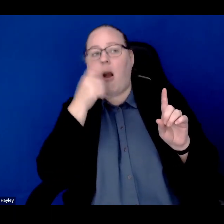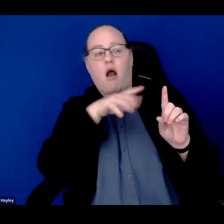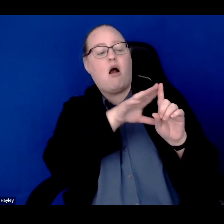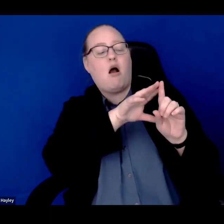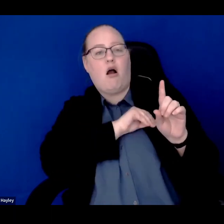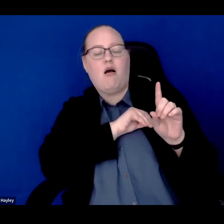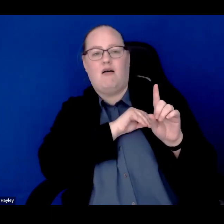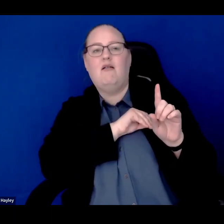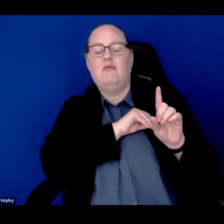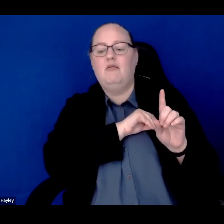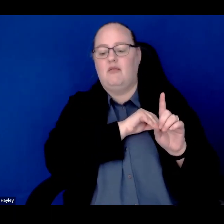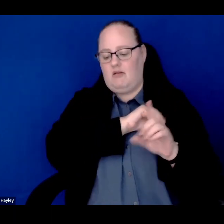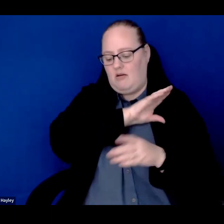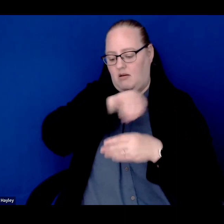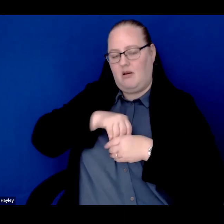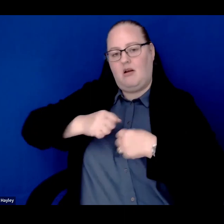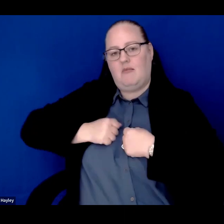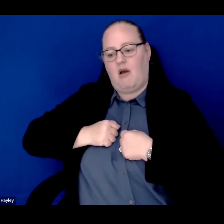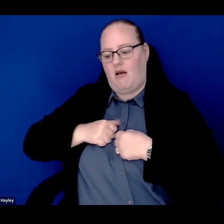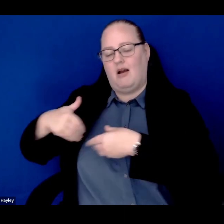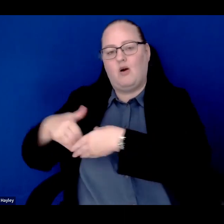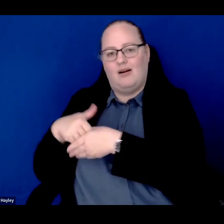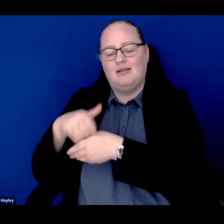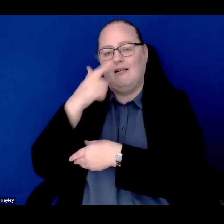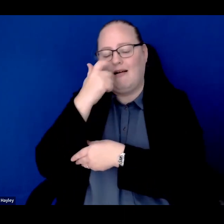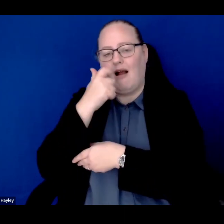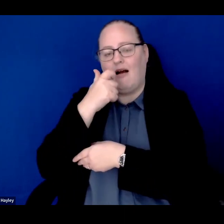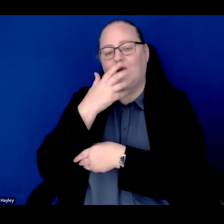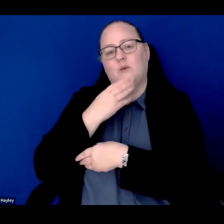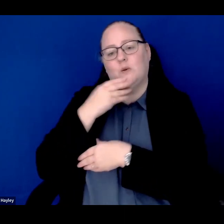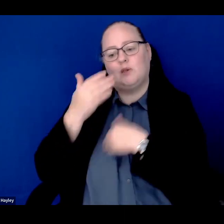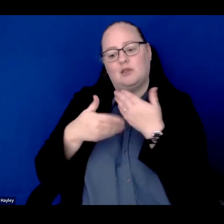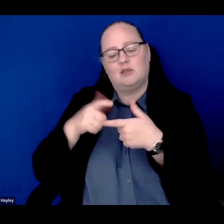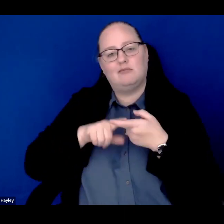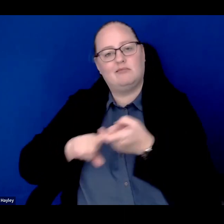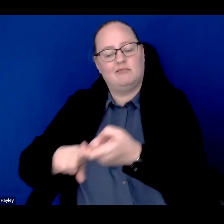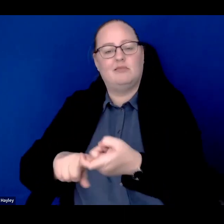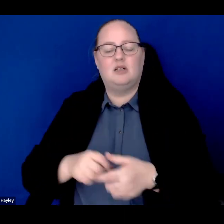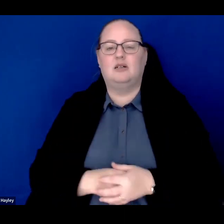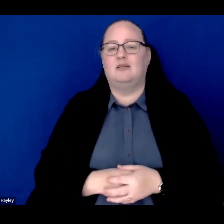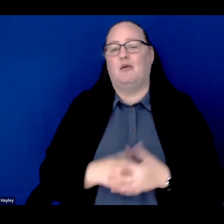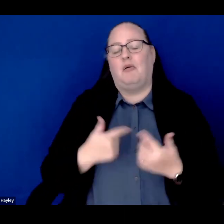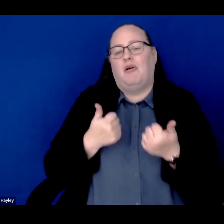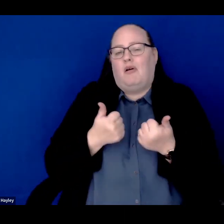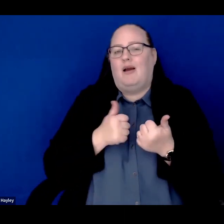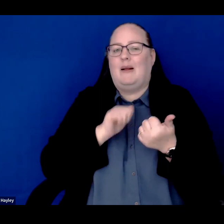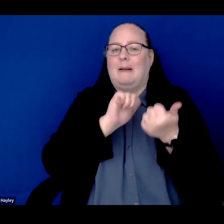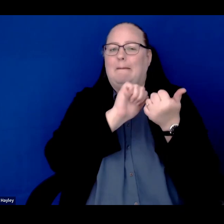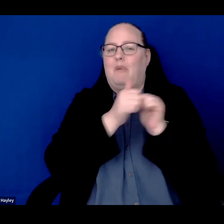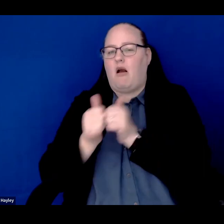could apply it in their context. So that's really, that's a really core piece of ours, what we call peer-to-peer